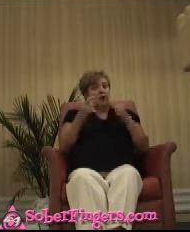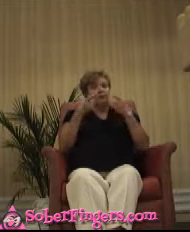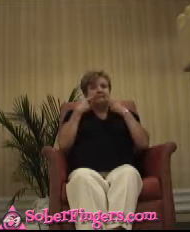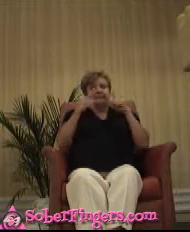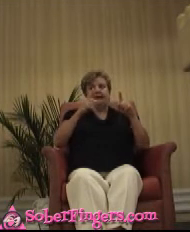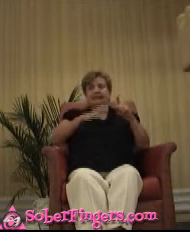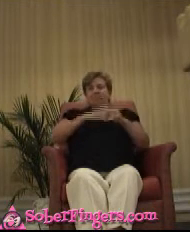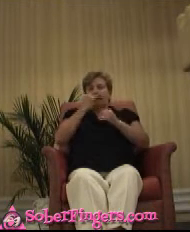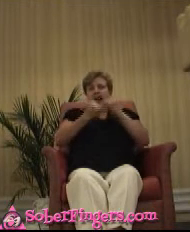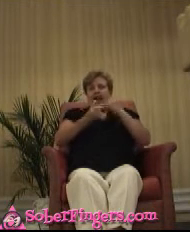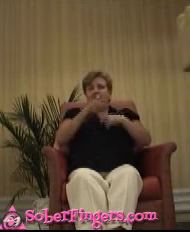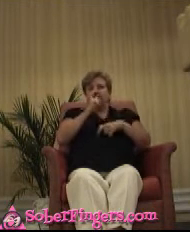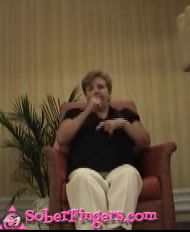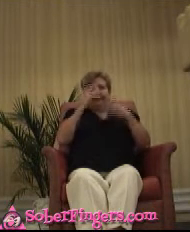I'm supposed to talk about,